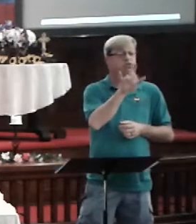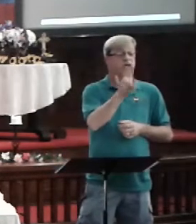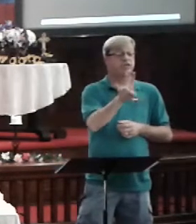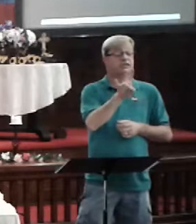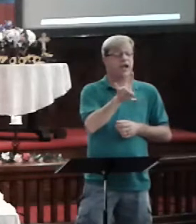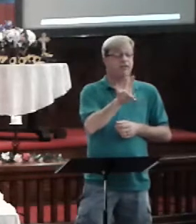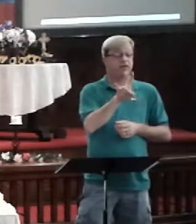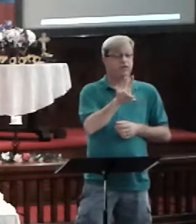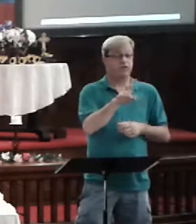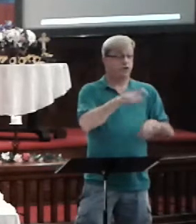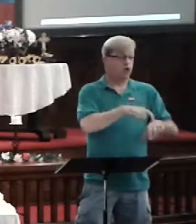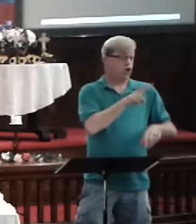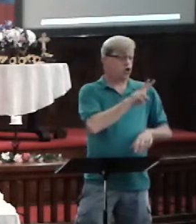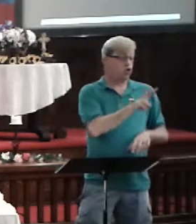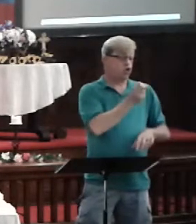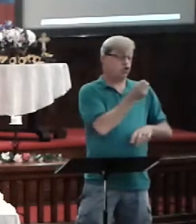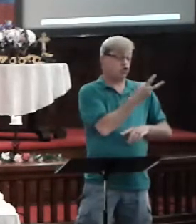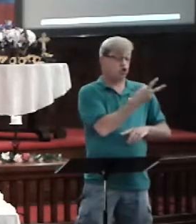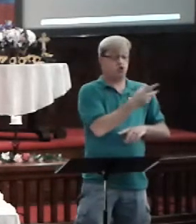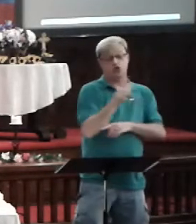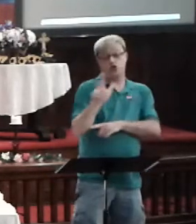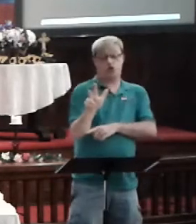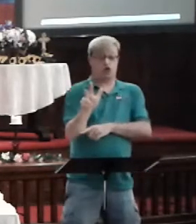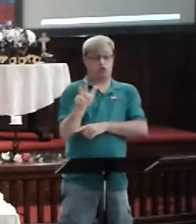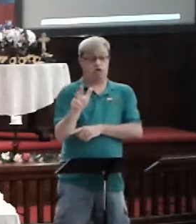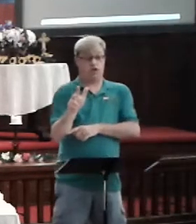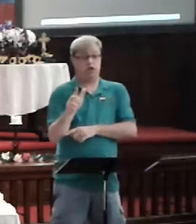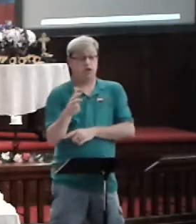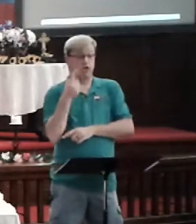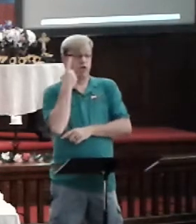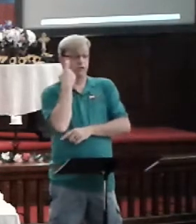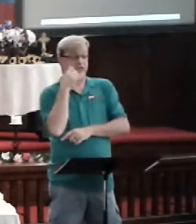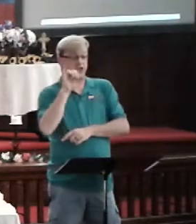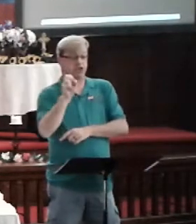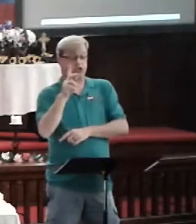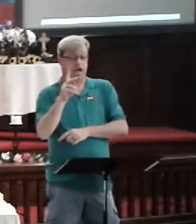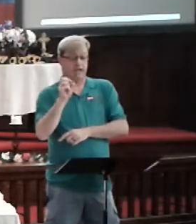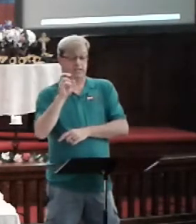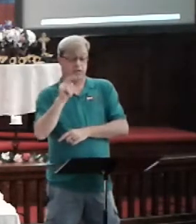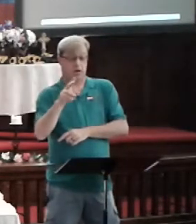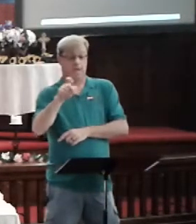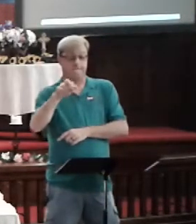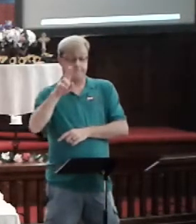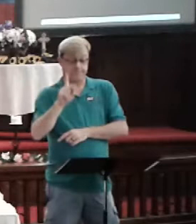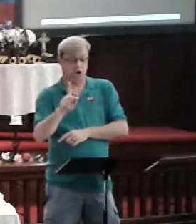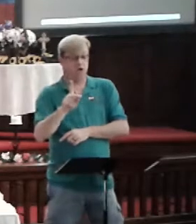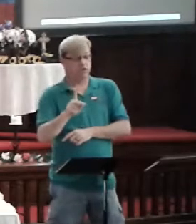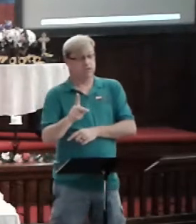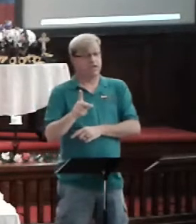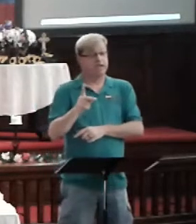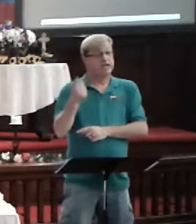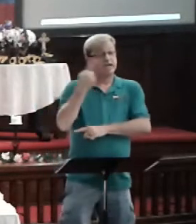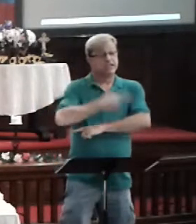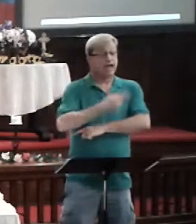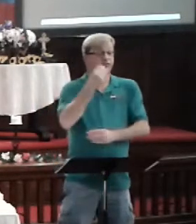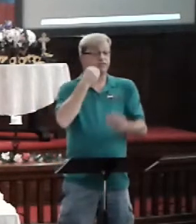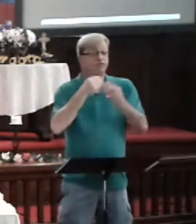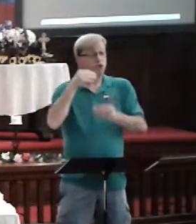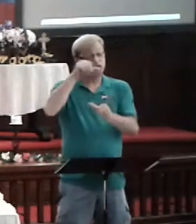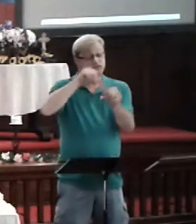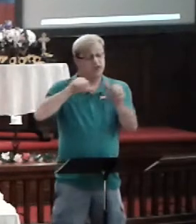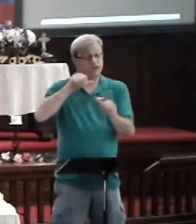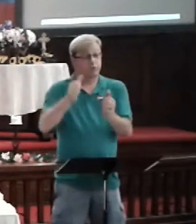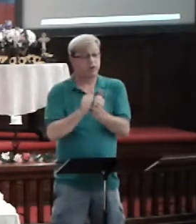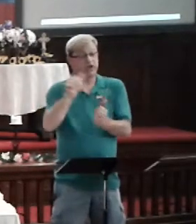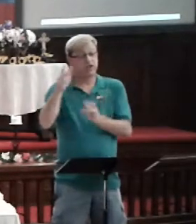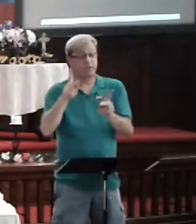to 3 at Belmont Park, also recently Jackson Park. This is a day of free food and fellowship with others in the Southeast